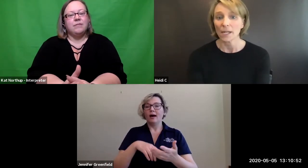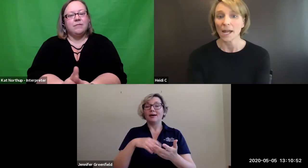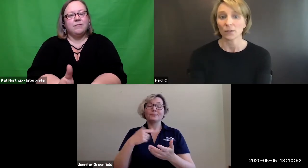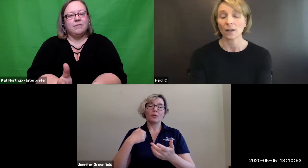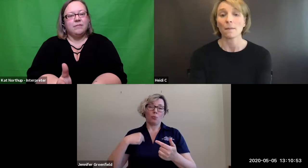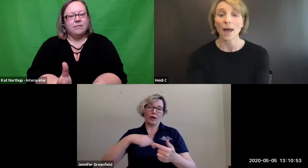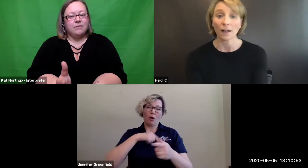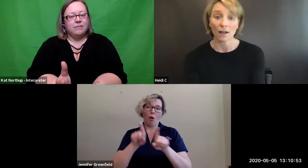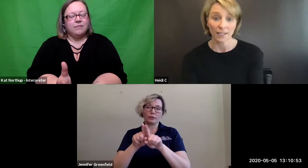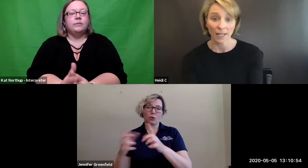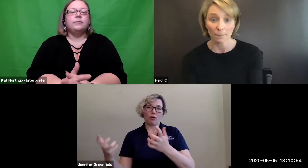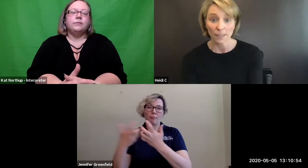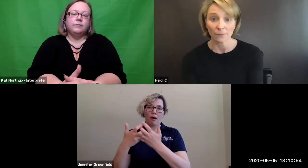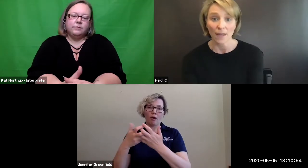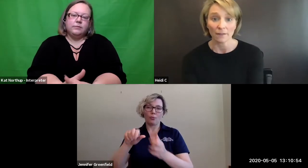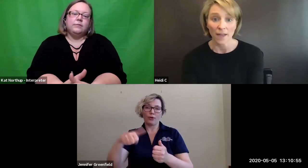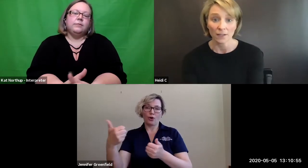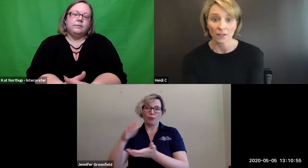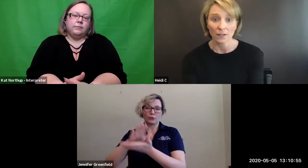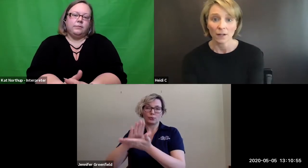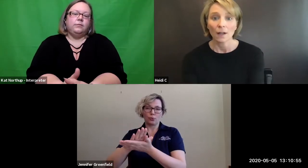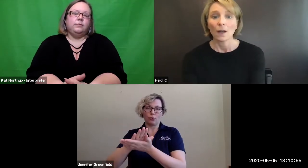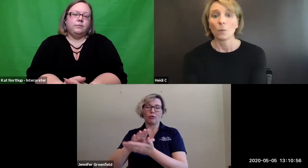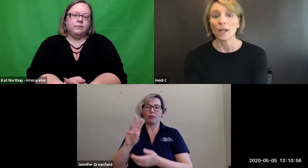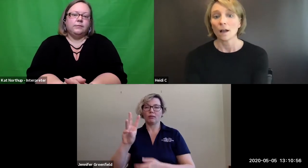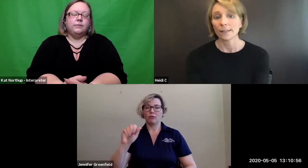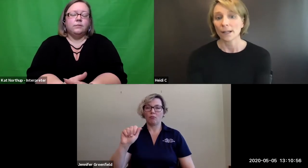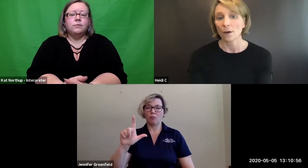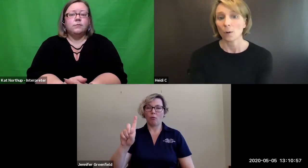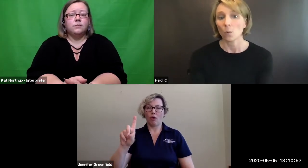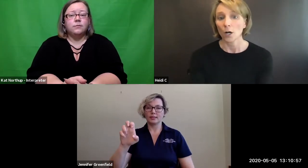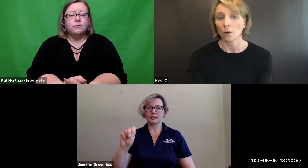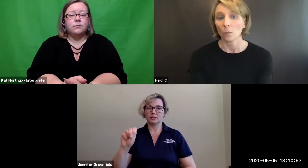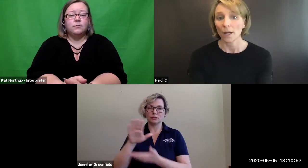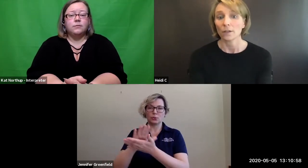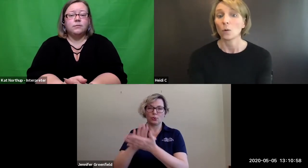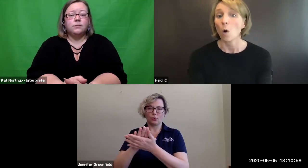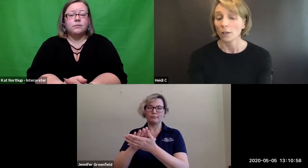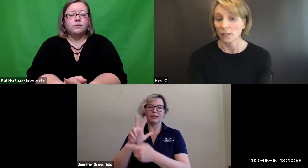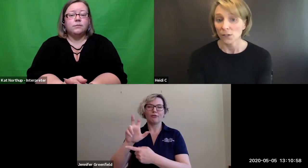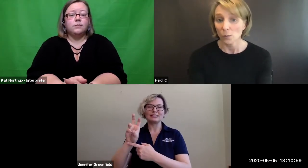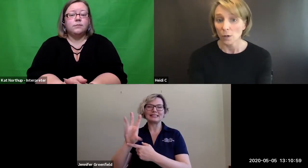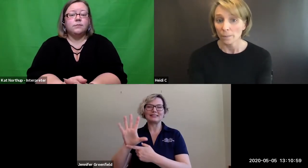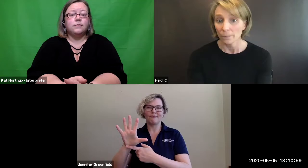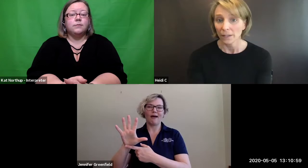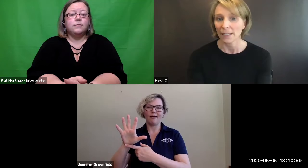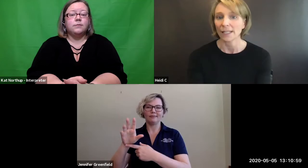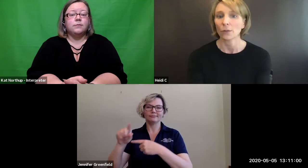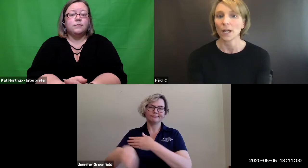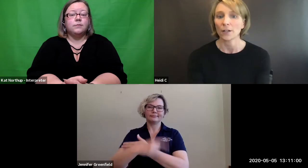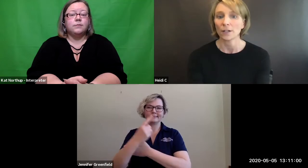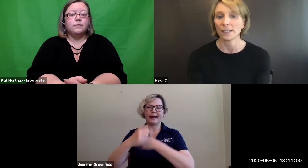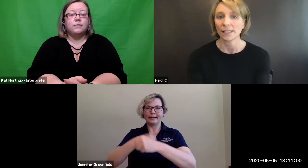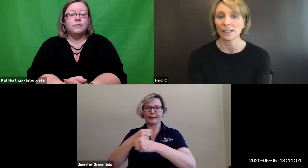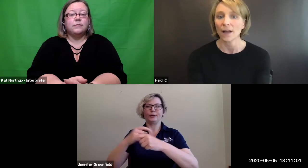not be able to come back onto campus for that event. We also work with the Walden School. It's a